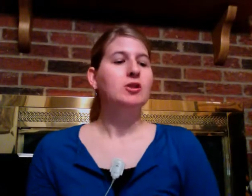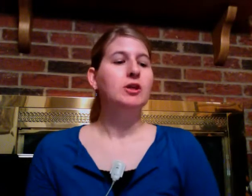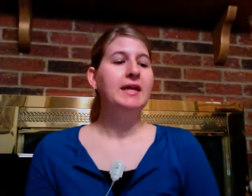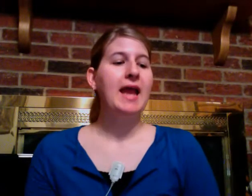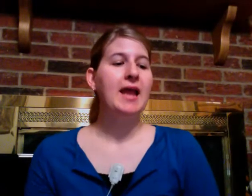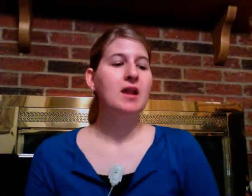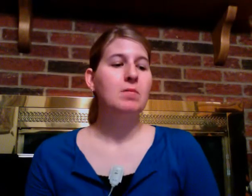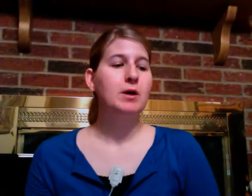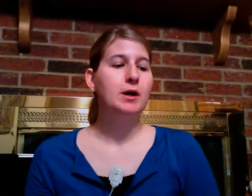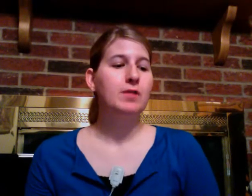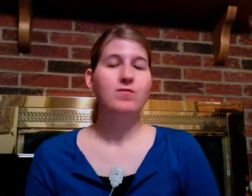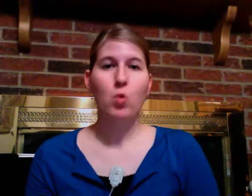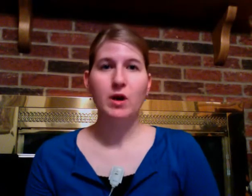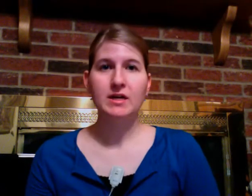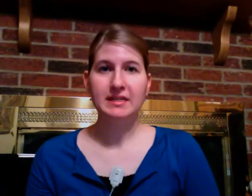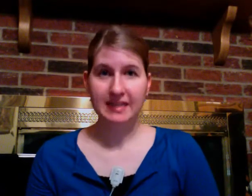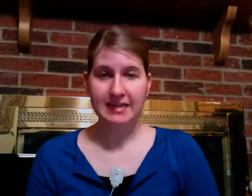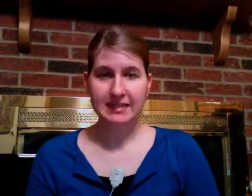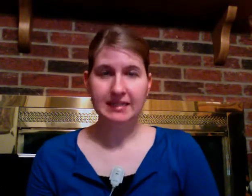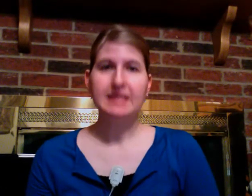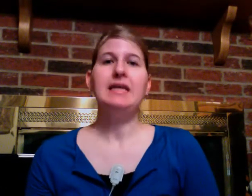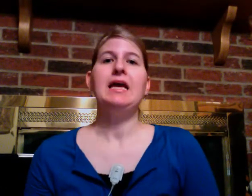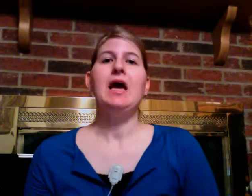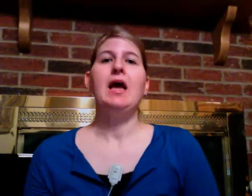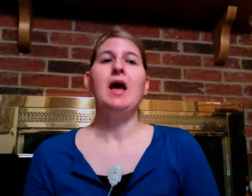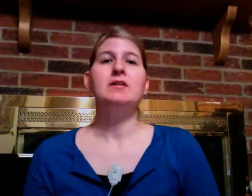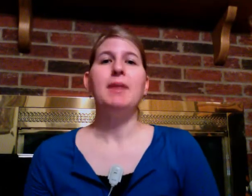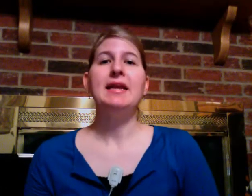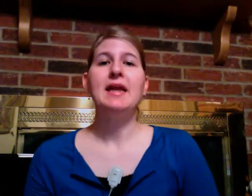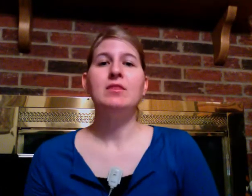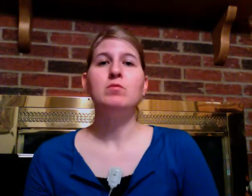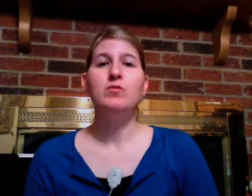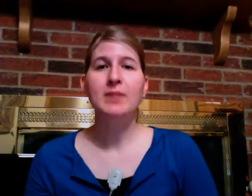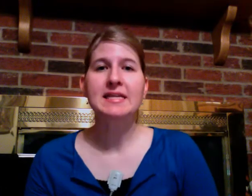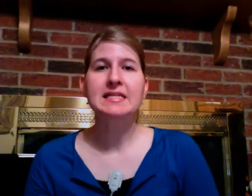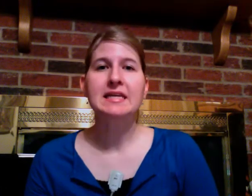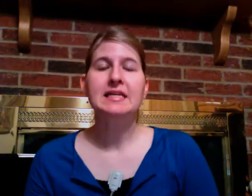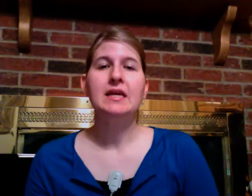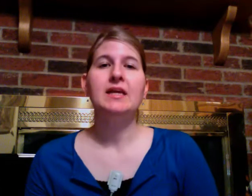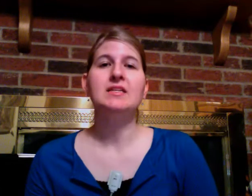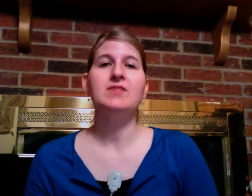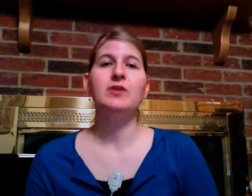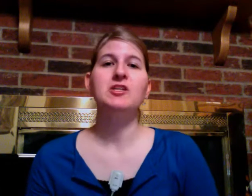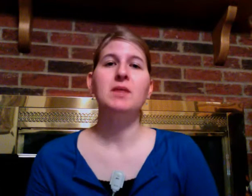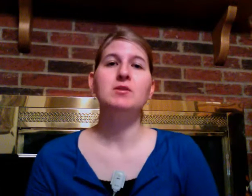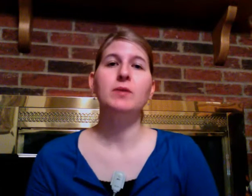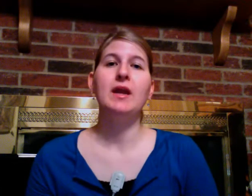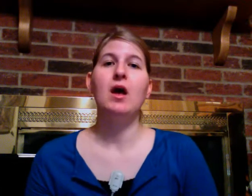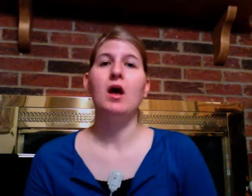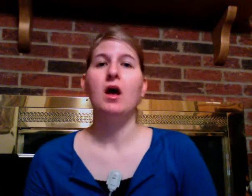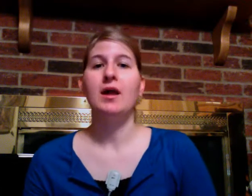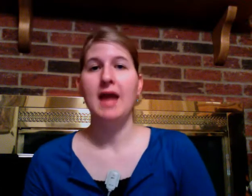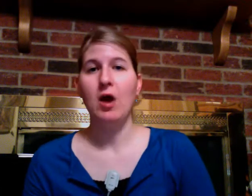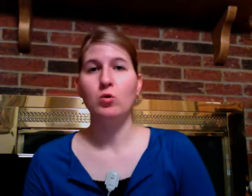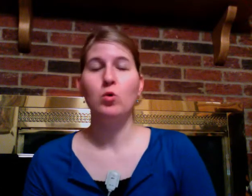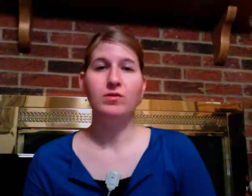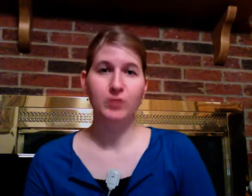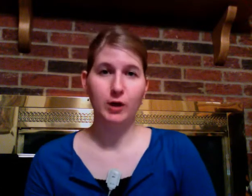Looking at number 4, sit, depending on the movement, can differentiate between a noun or a verb. They're